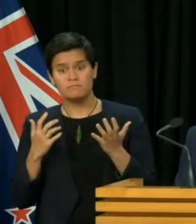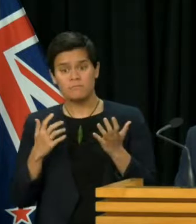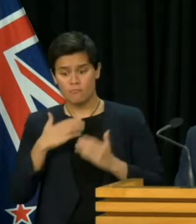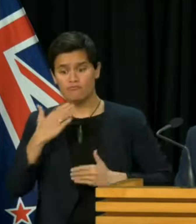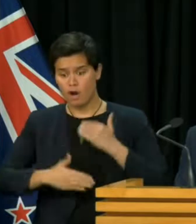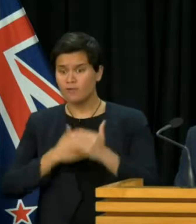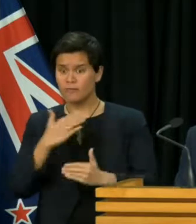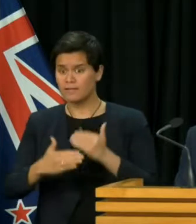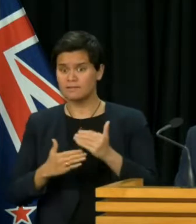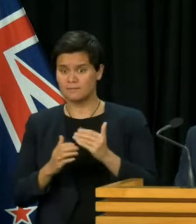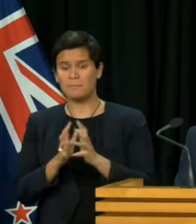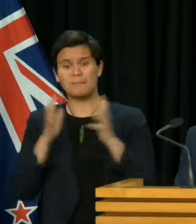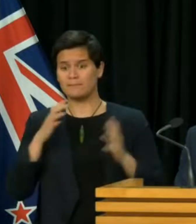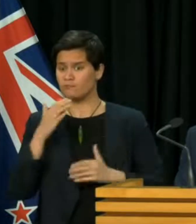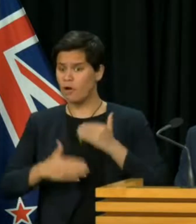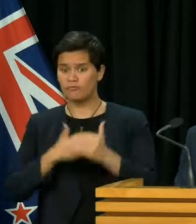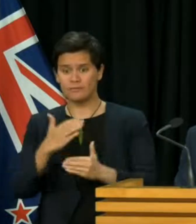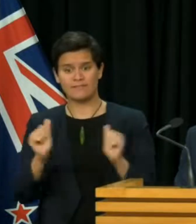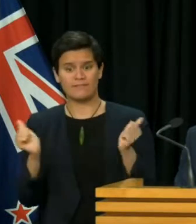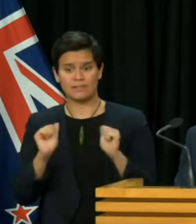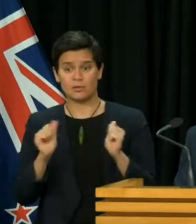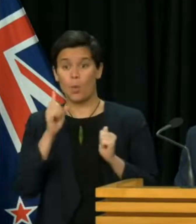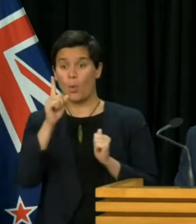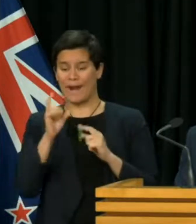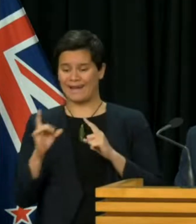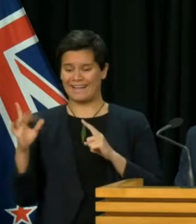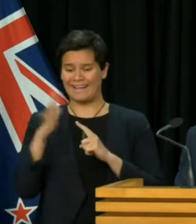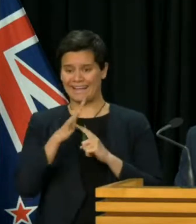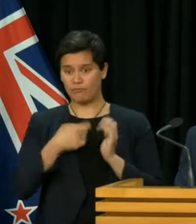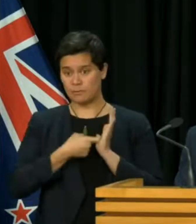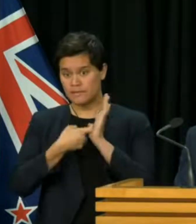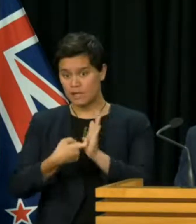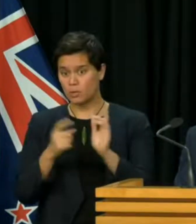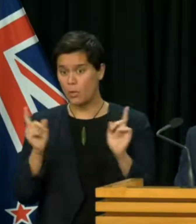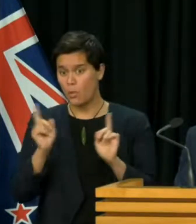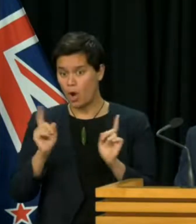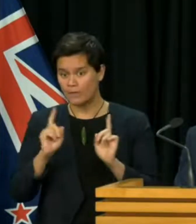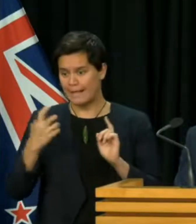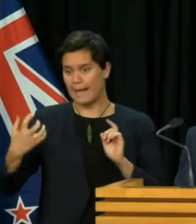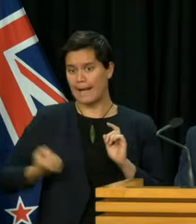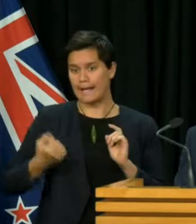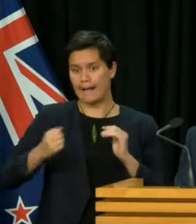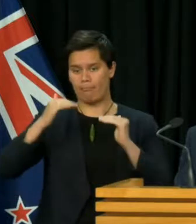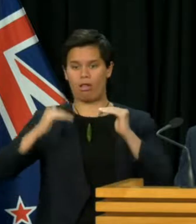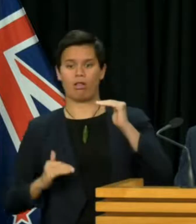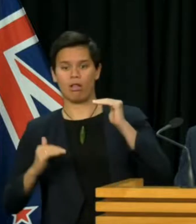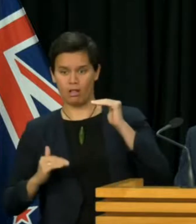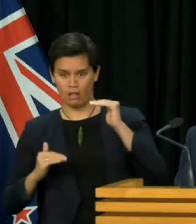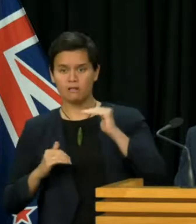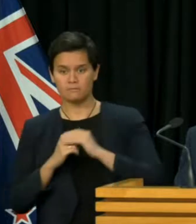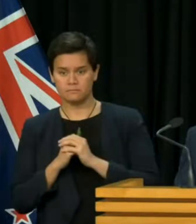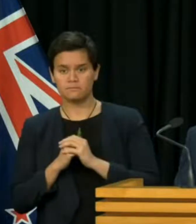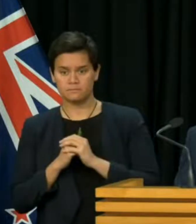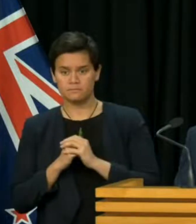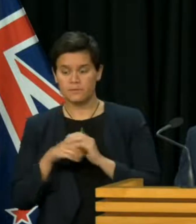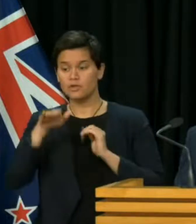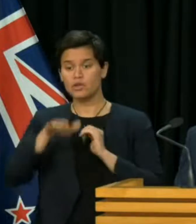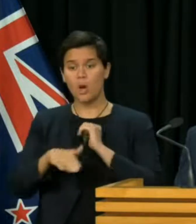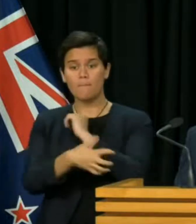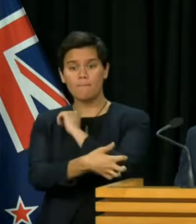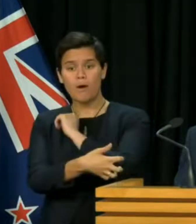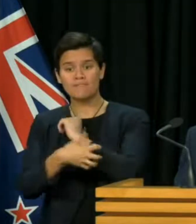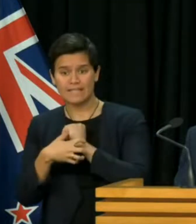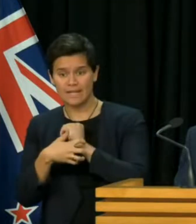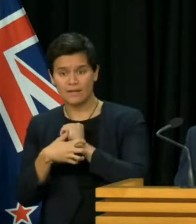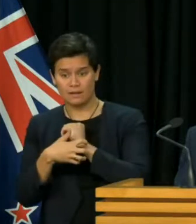progress on one of the key recommendations, which is that of income adequacy. Not all children who are living in poverty are living in the homes of people